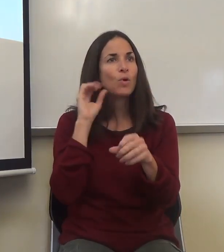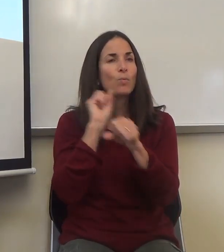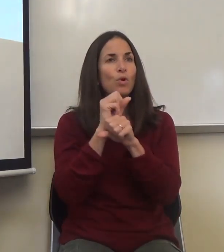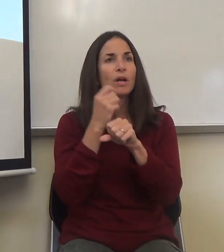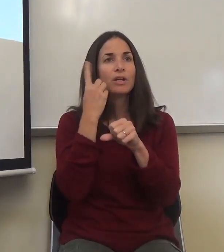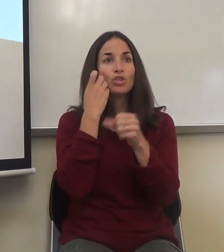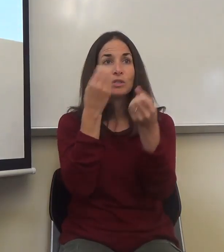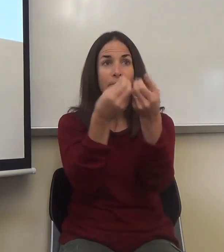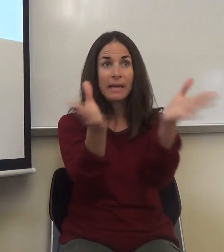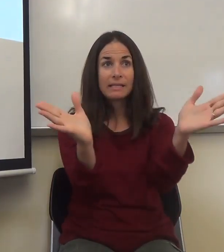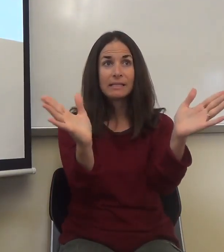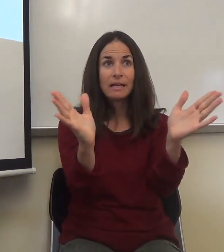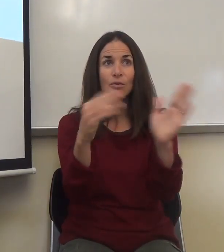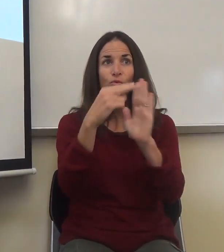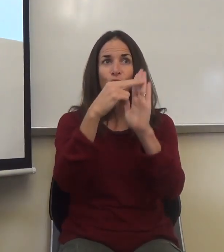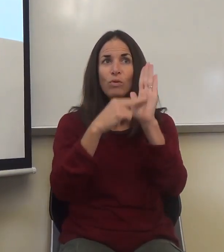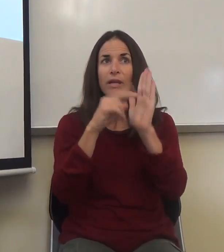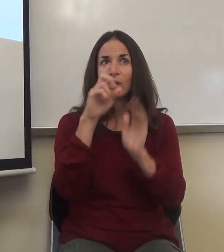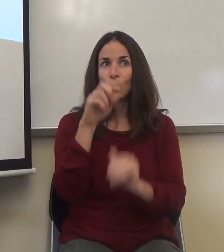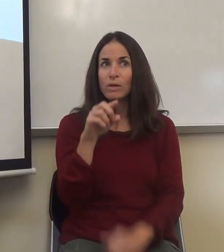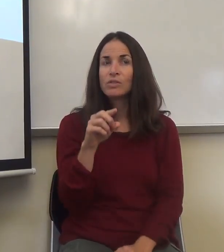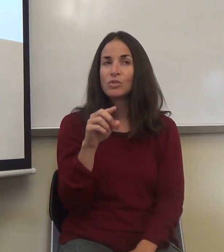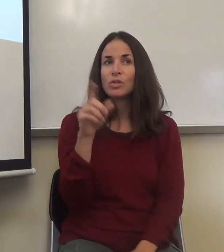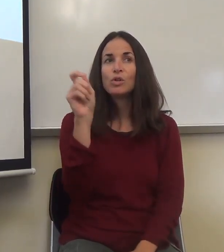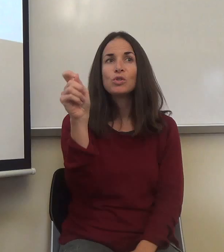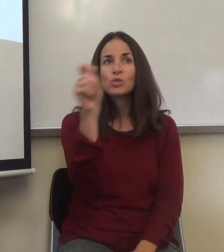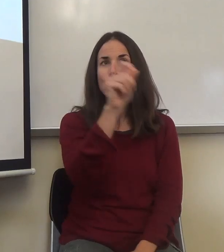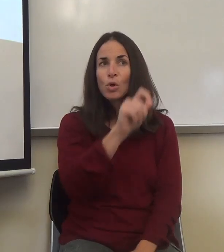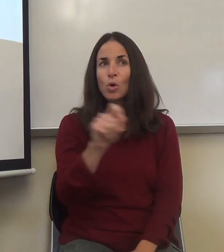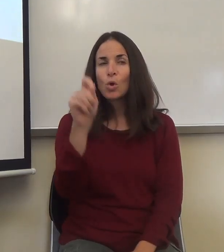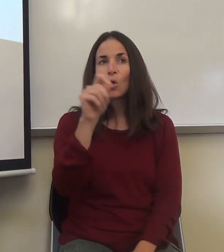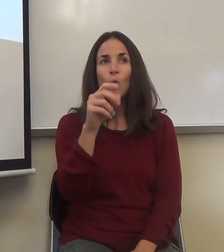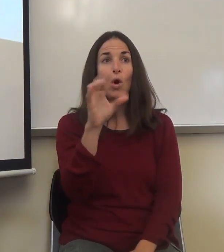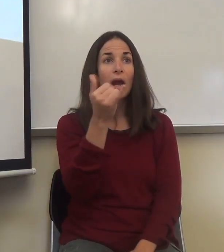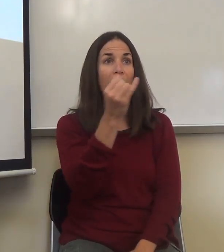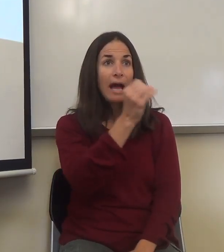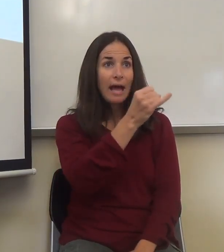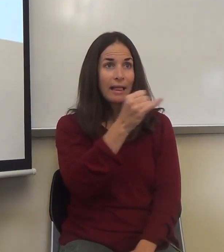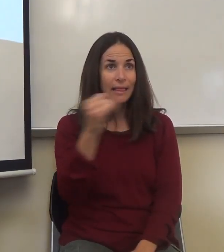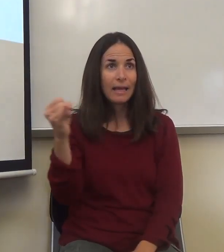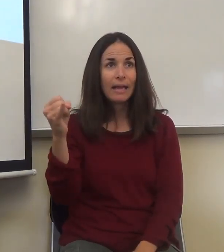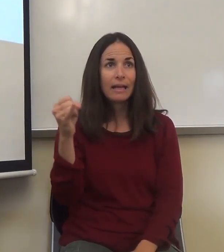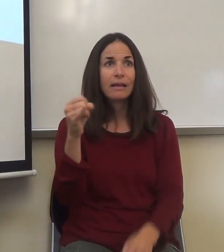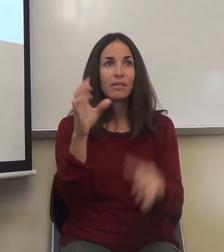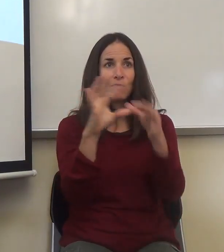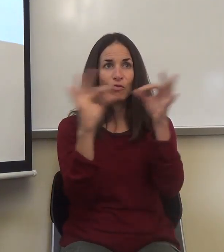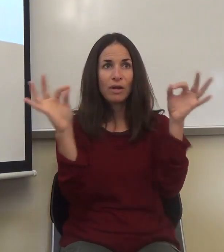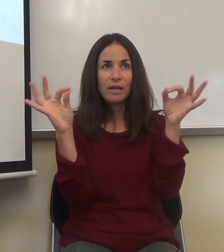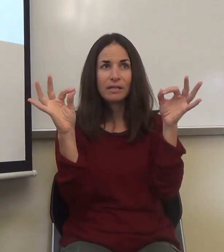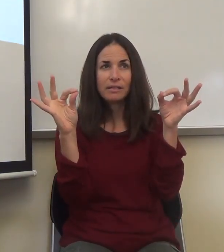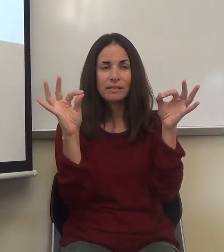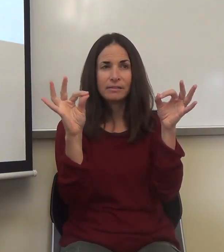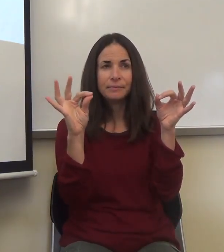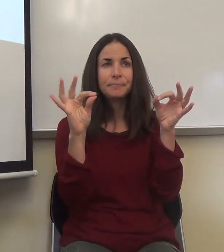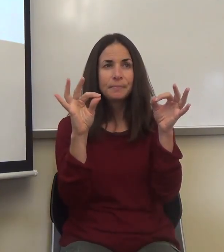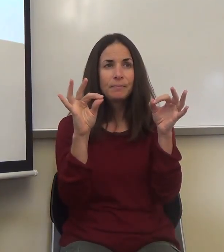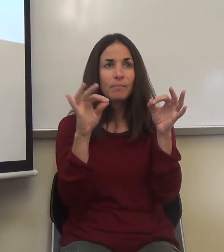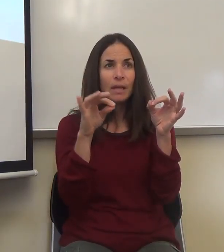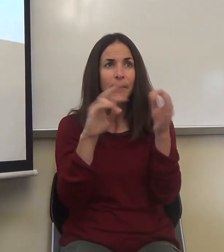you have less room to write out your vocabulary words because we're getting to the point where we're going to go to 2 pages for this.